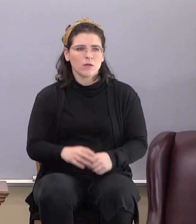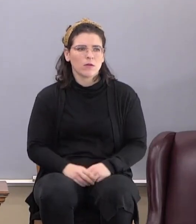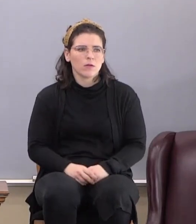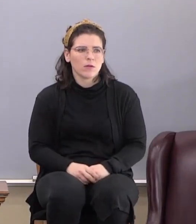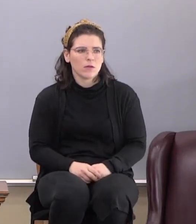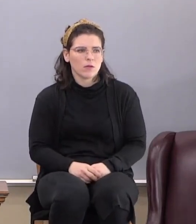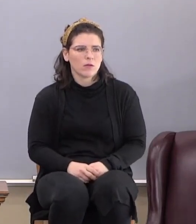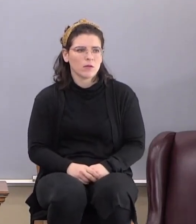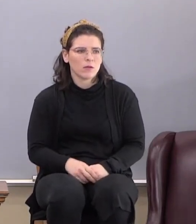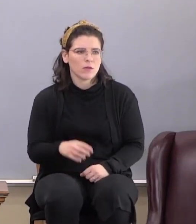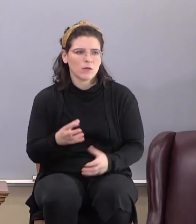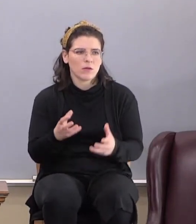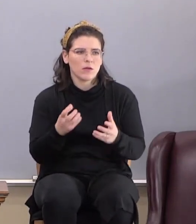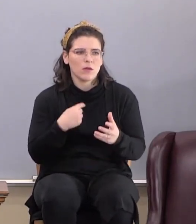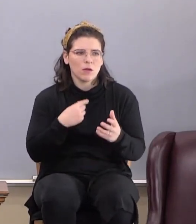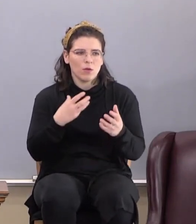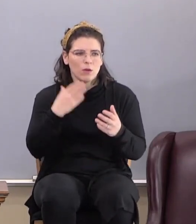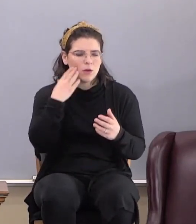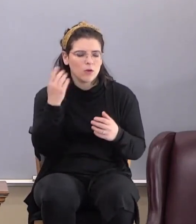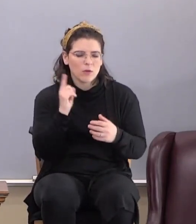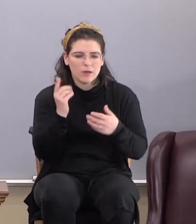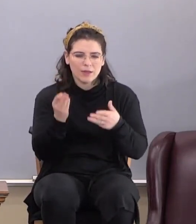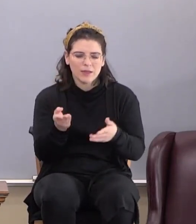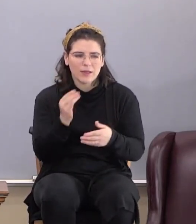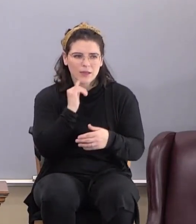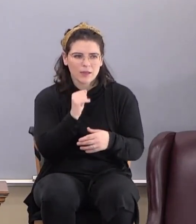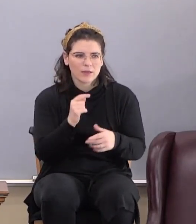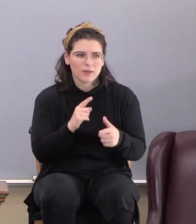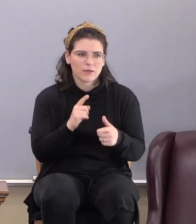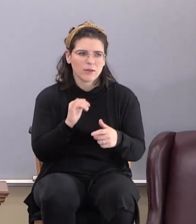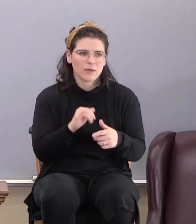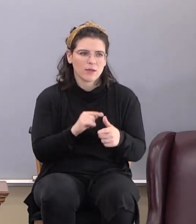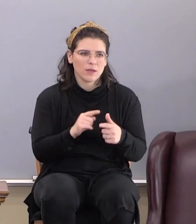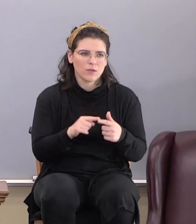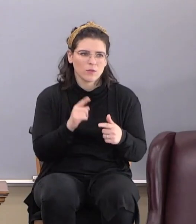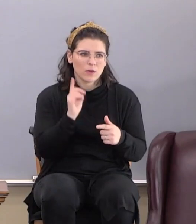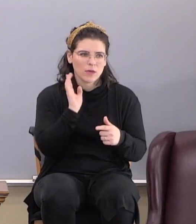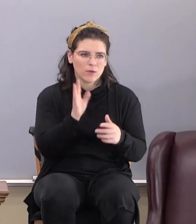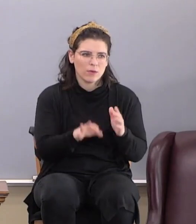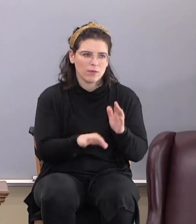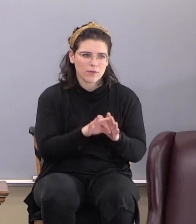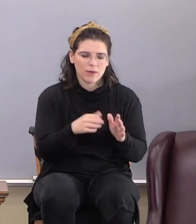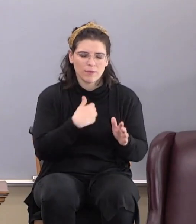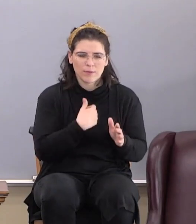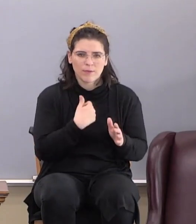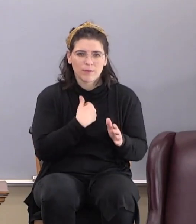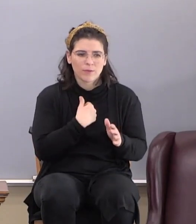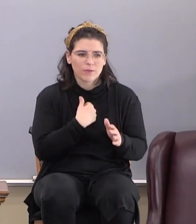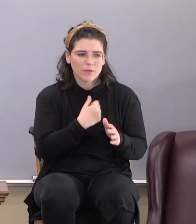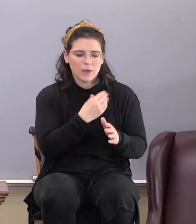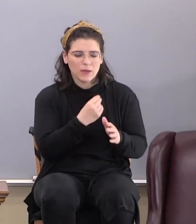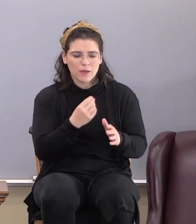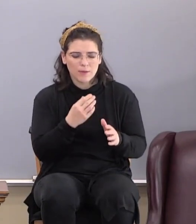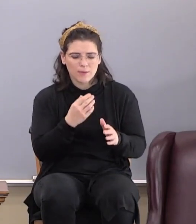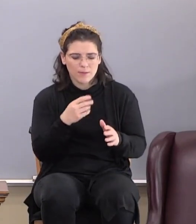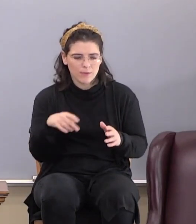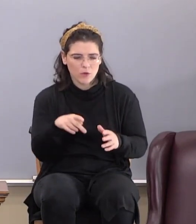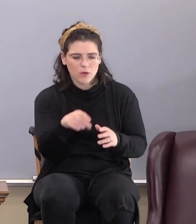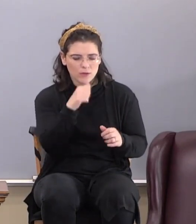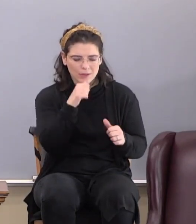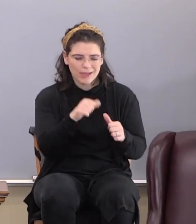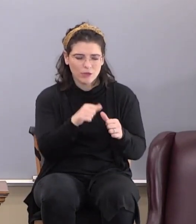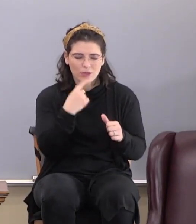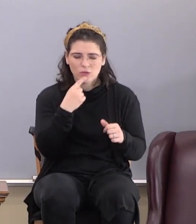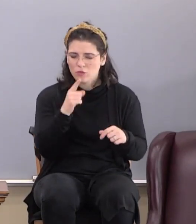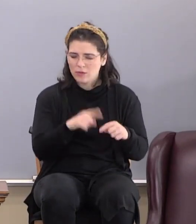I want to know where he is, because if I know where he is, then that's where I'm going to find myself. And what Paul's epistle says, well, you're